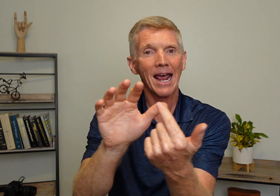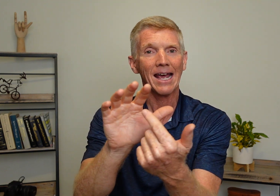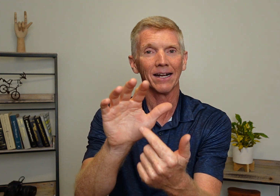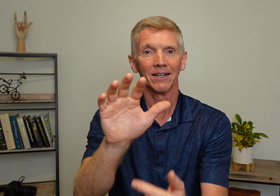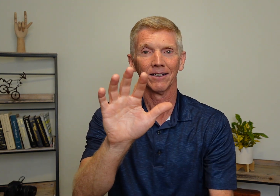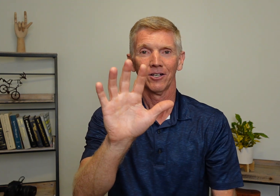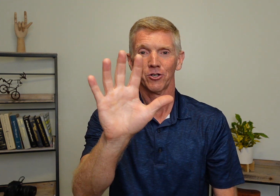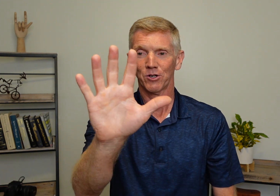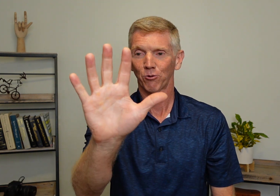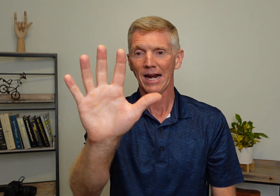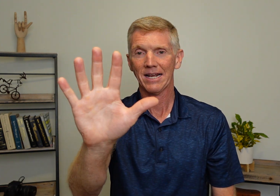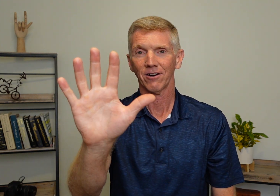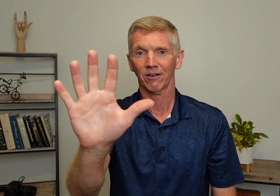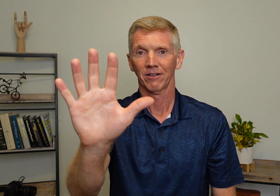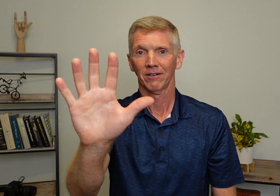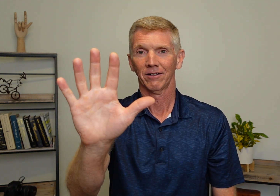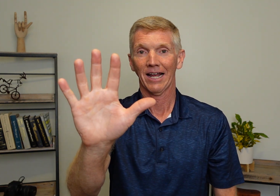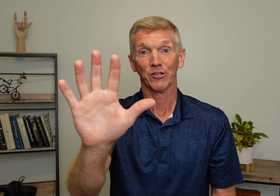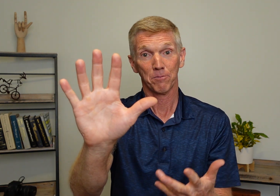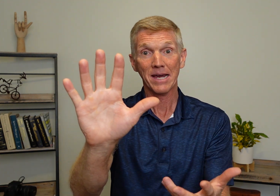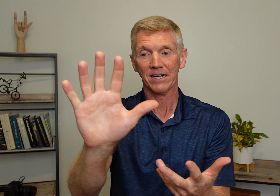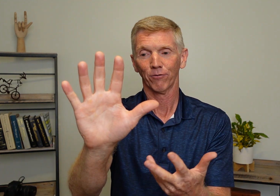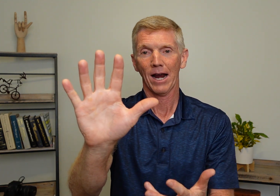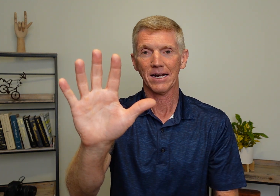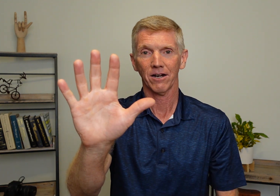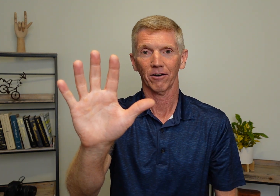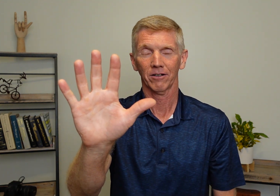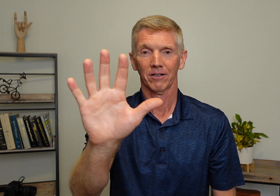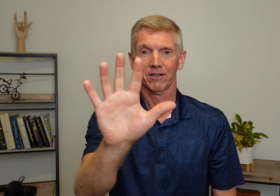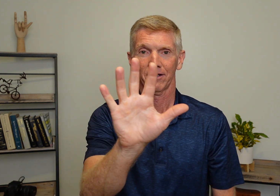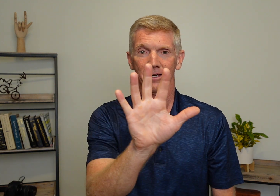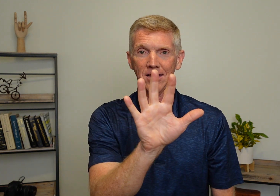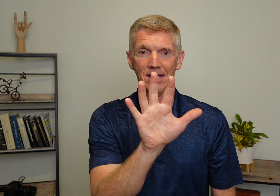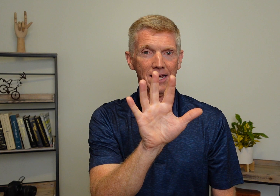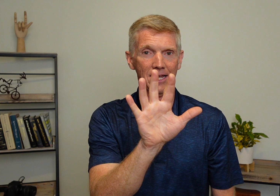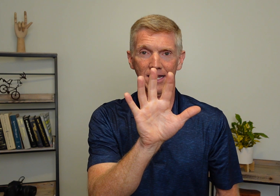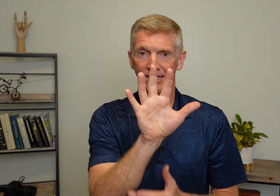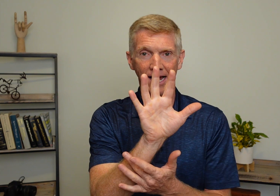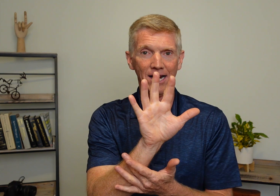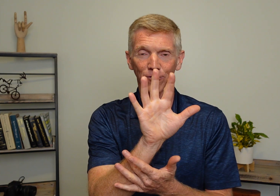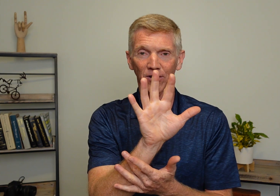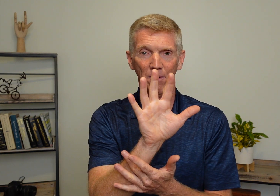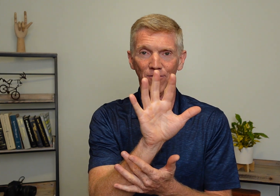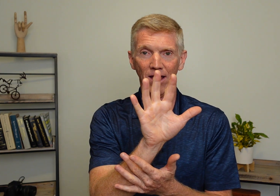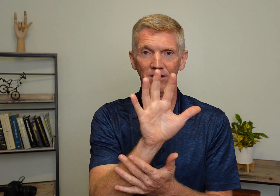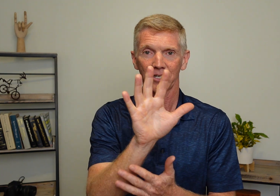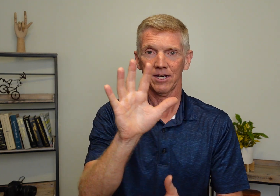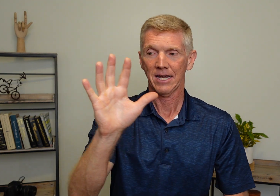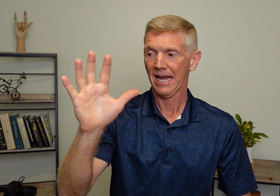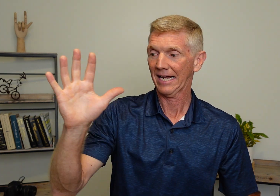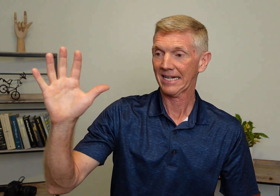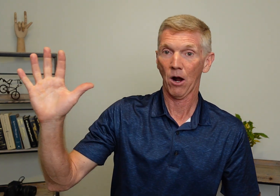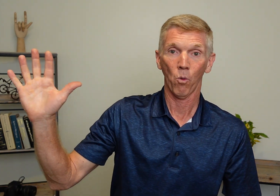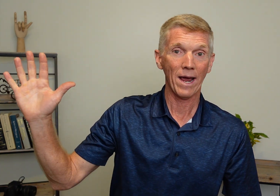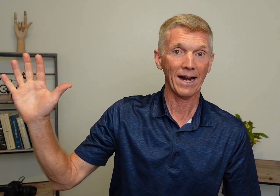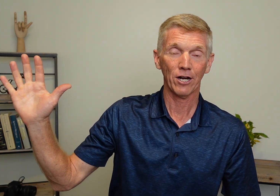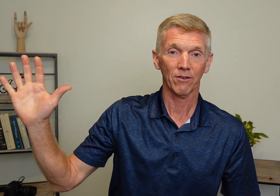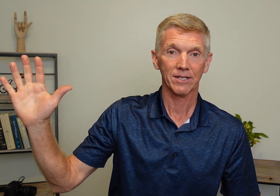hand. So it's right here. Now, speaking of right here, it's not here in front of my face. It's not way out here to the